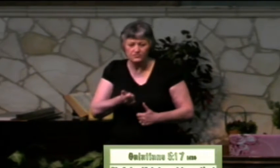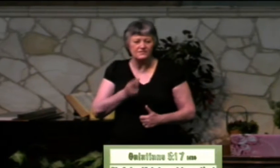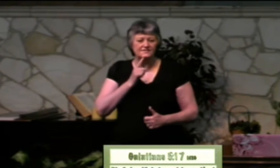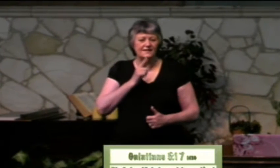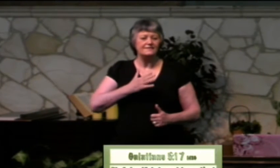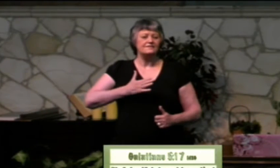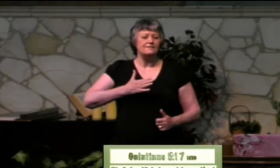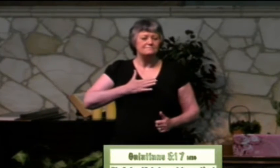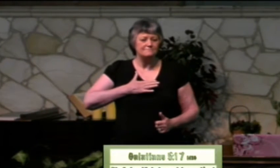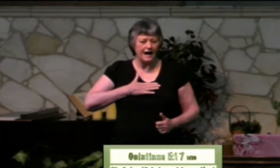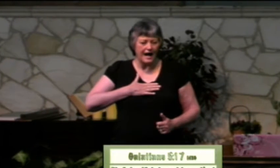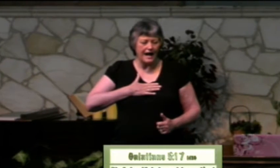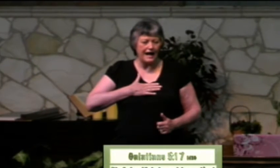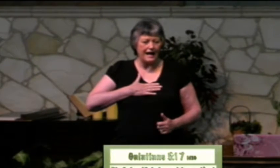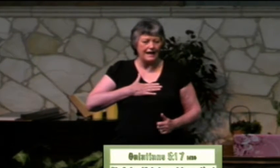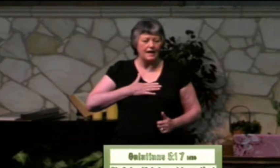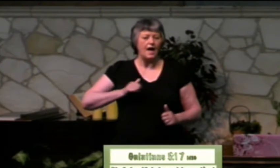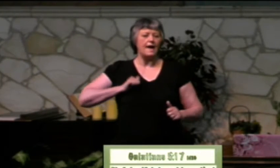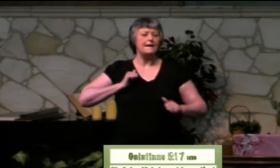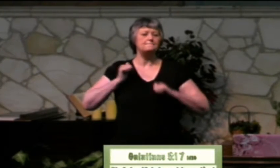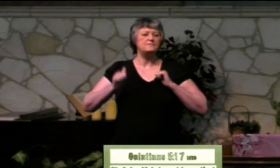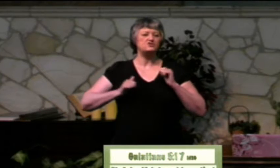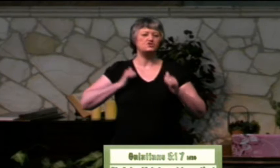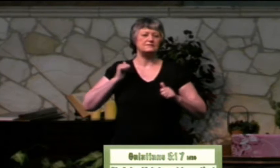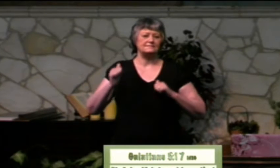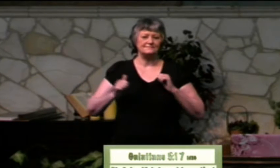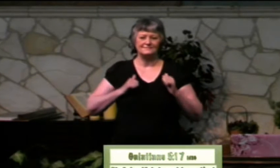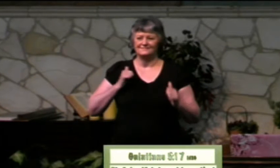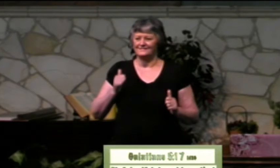Self-interest is my ambition.